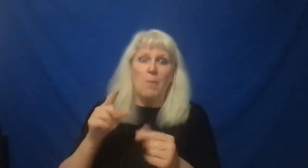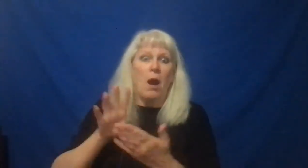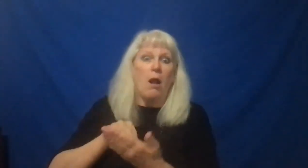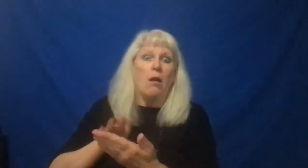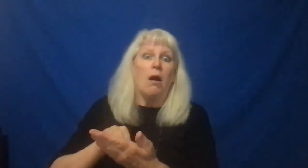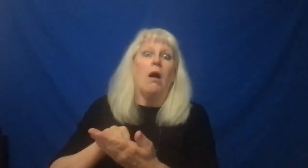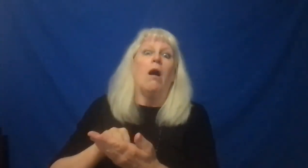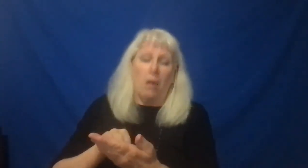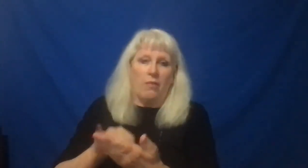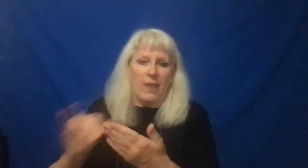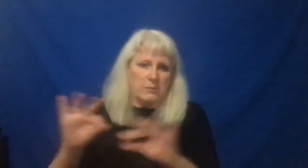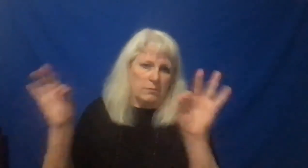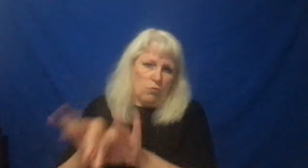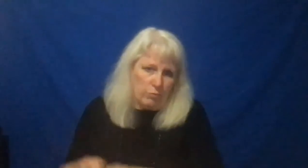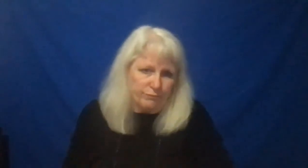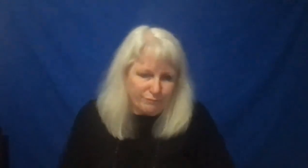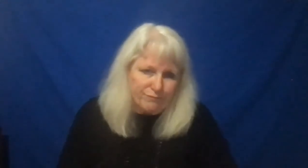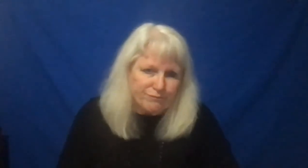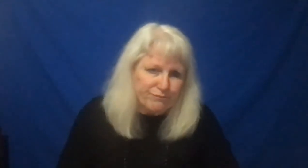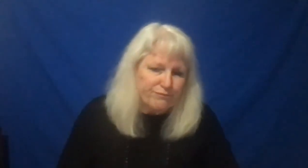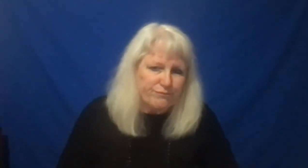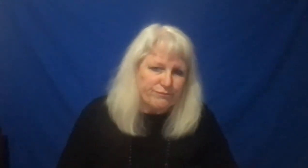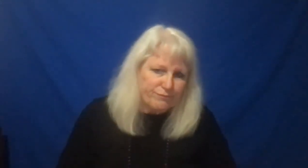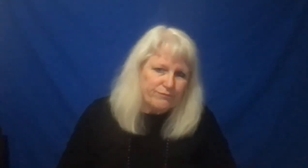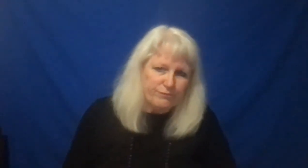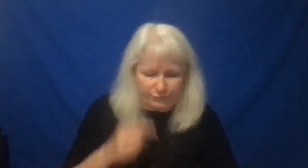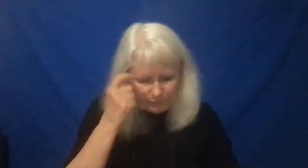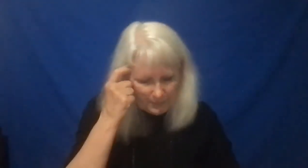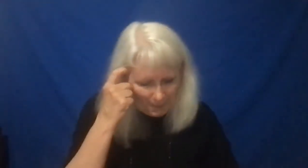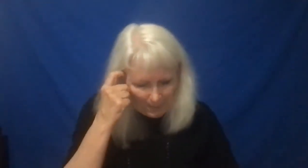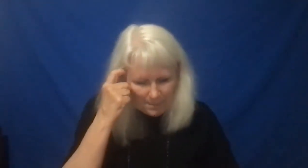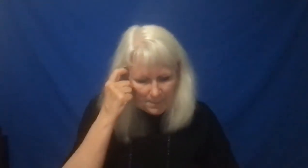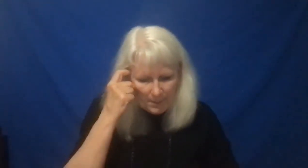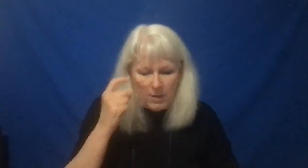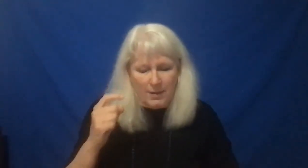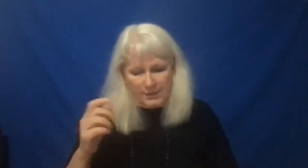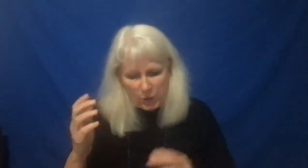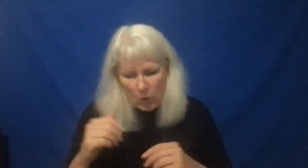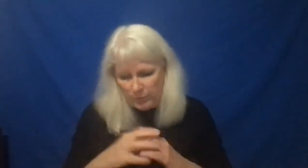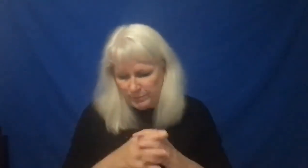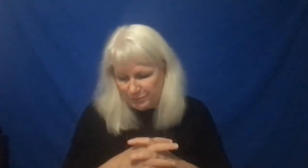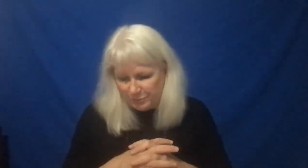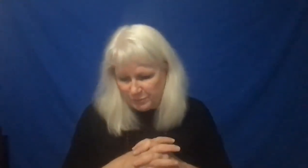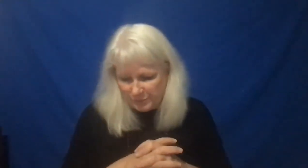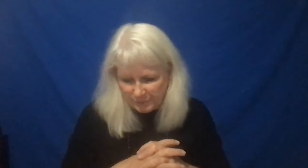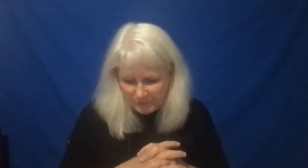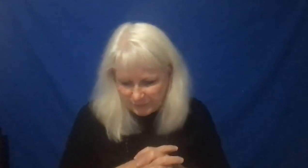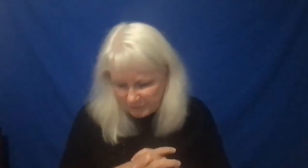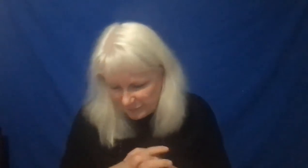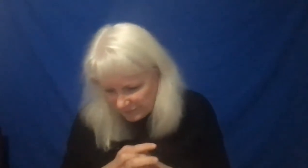another thing I was thinking about was how I see in the lives of the trustees that